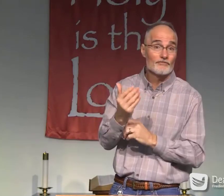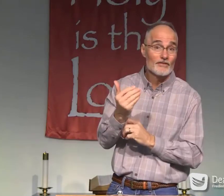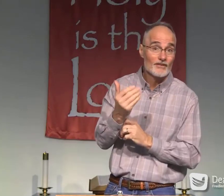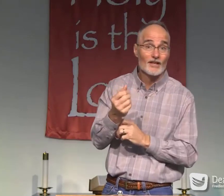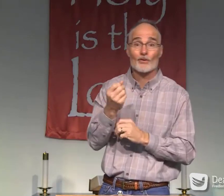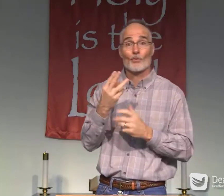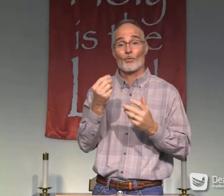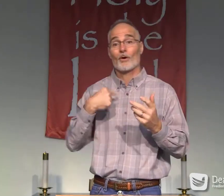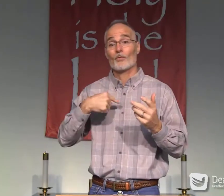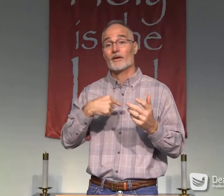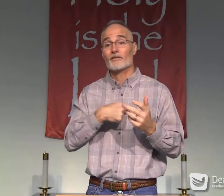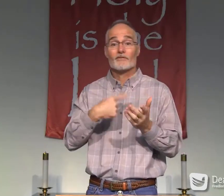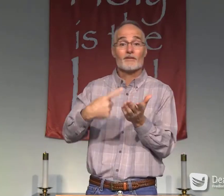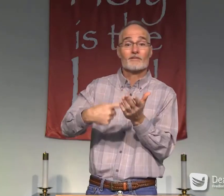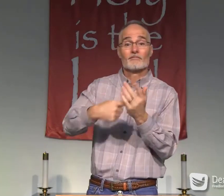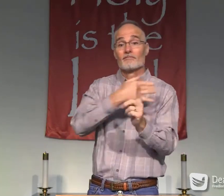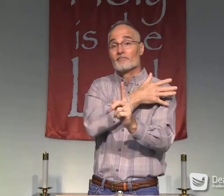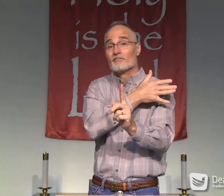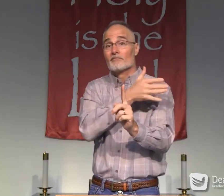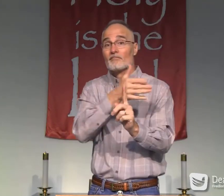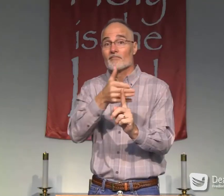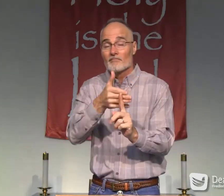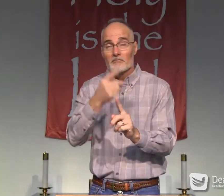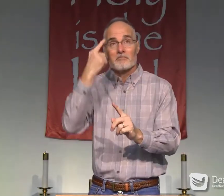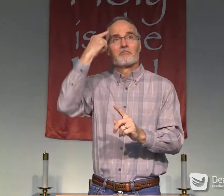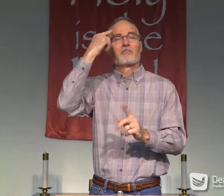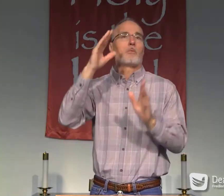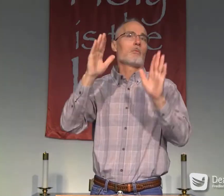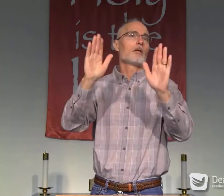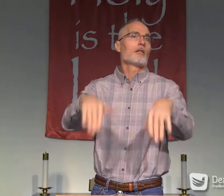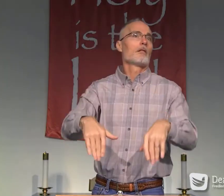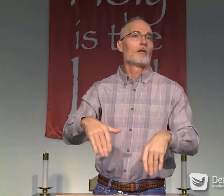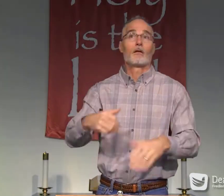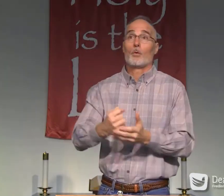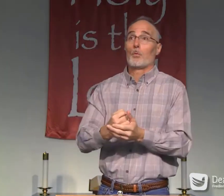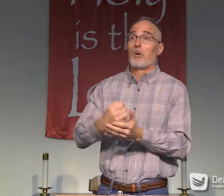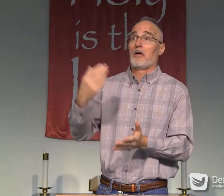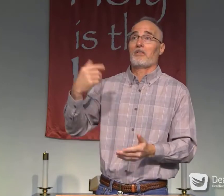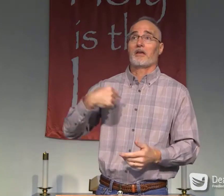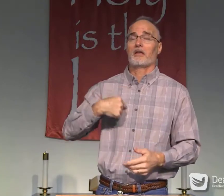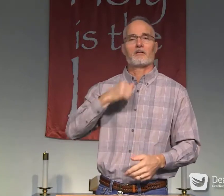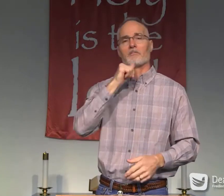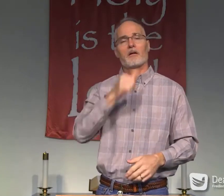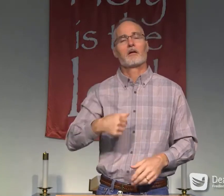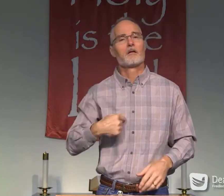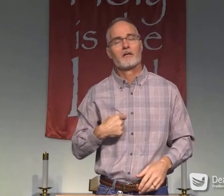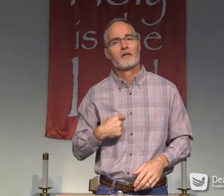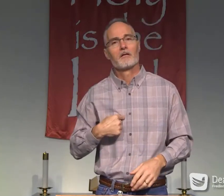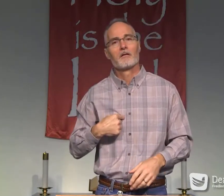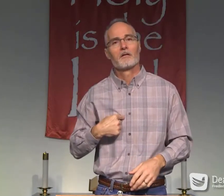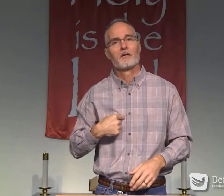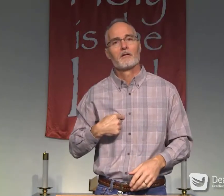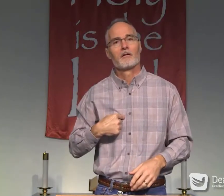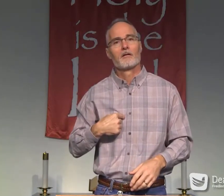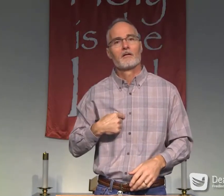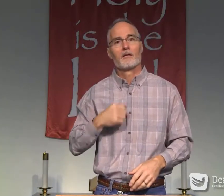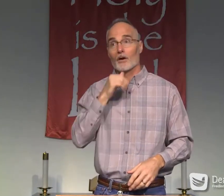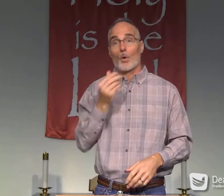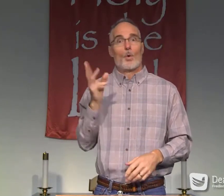Now you may read verse 15 or what we've talked about so far and think, oh, well, I'm not wealthy, so it